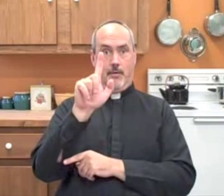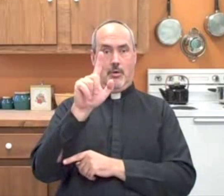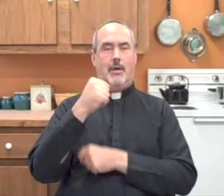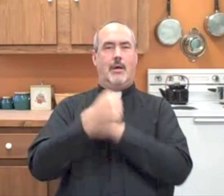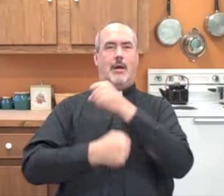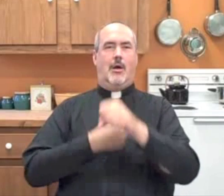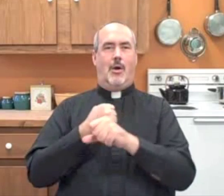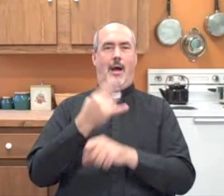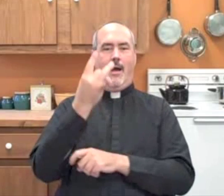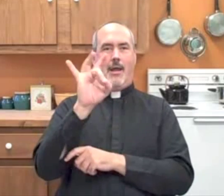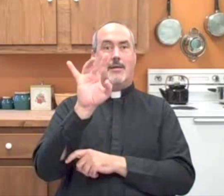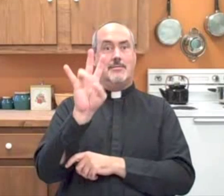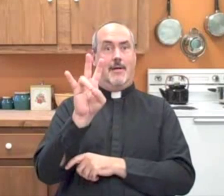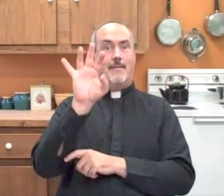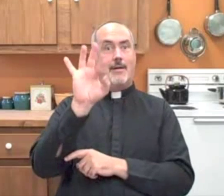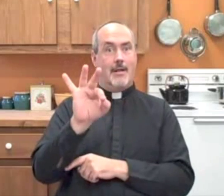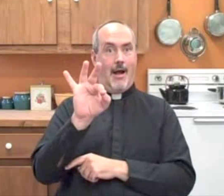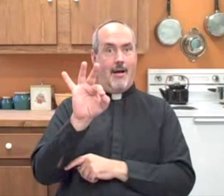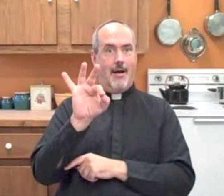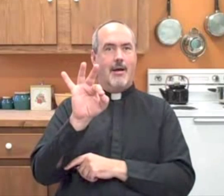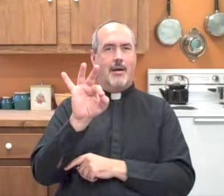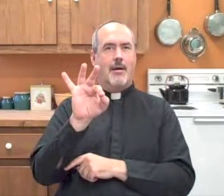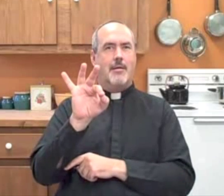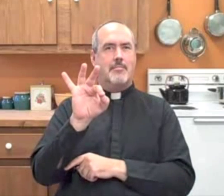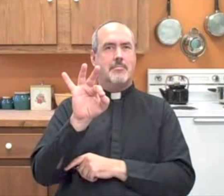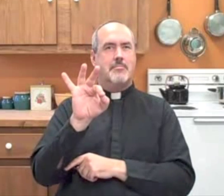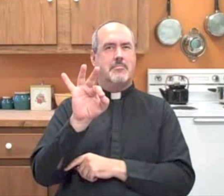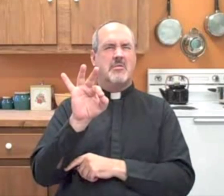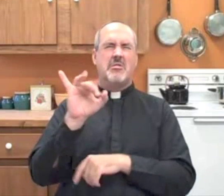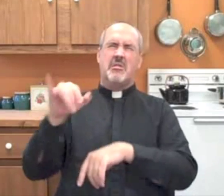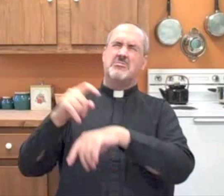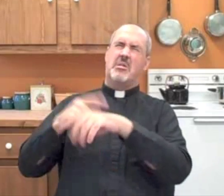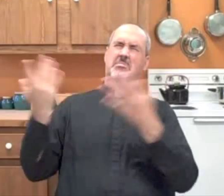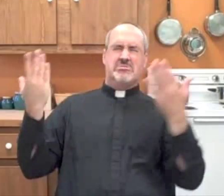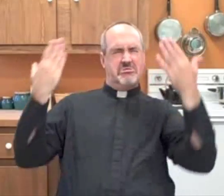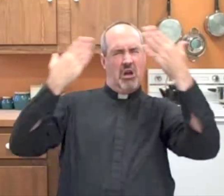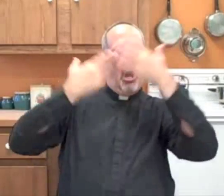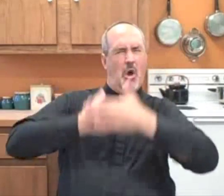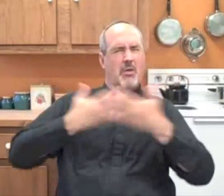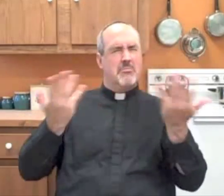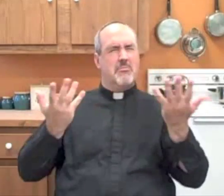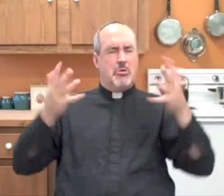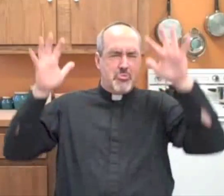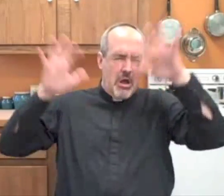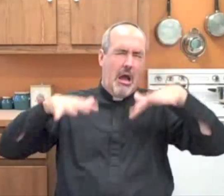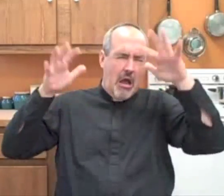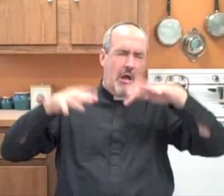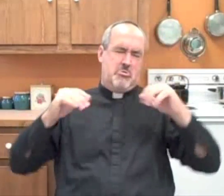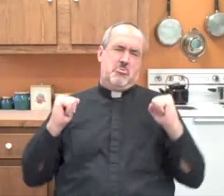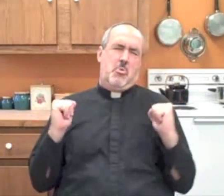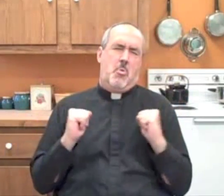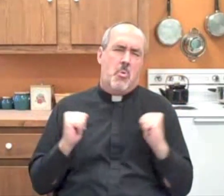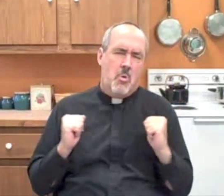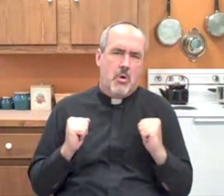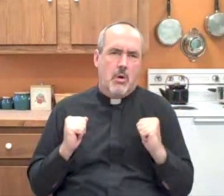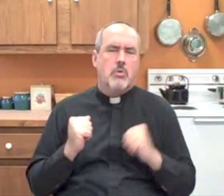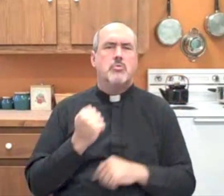21st, 1879, on a dark, rainy, dreary, cold day,